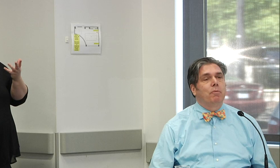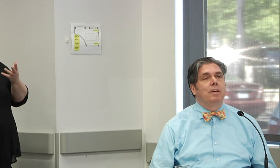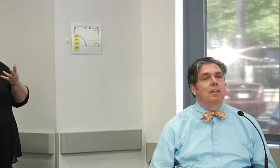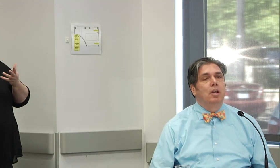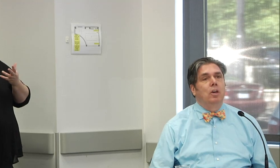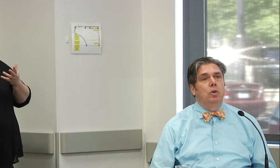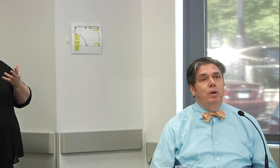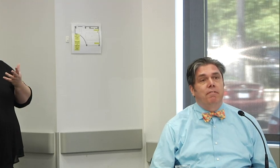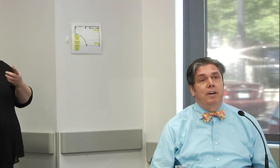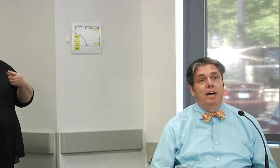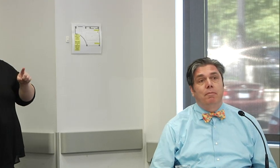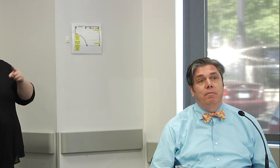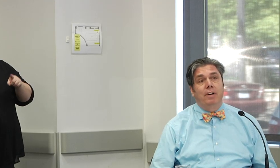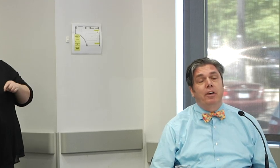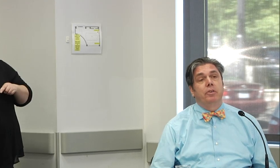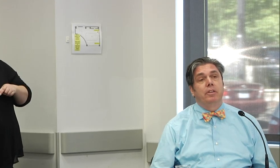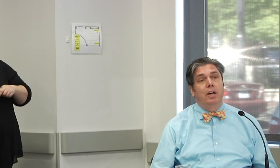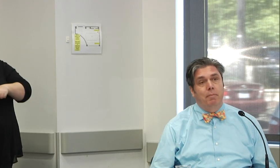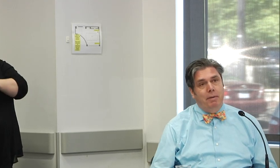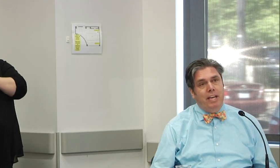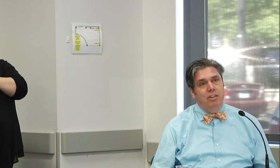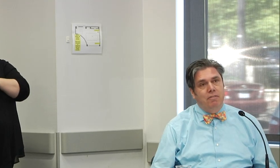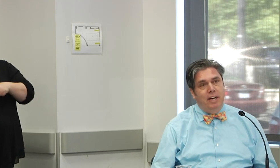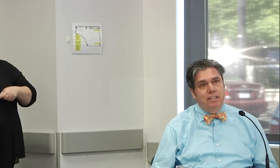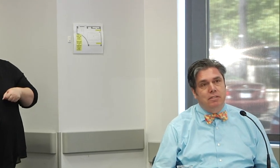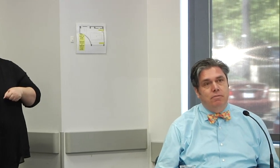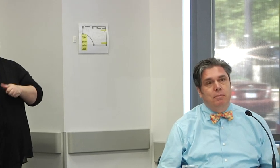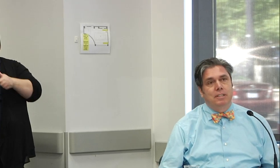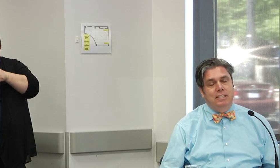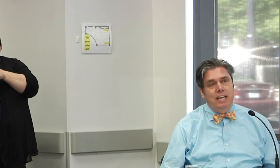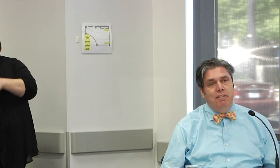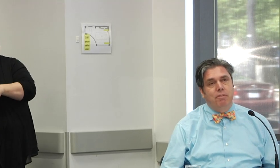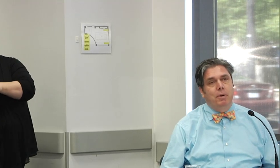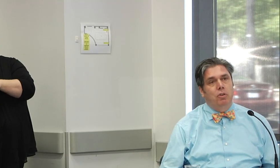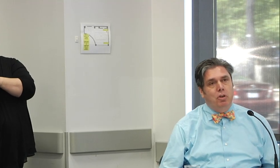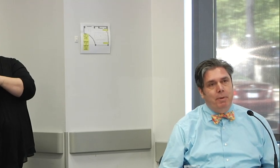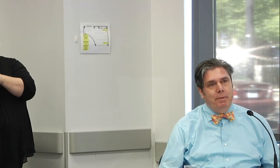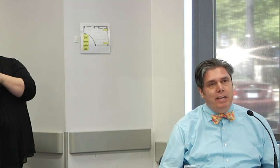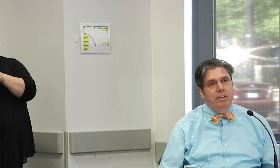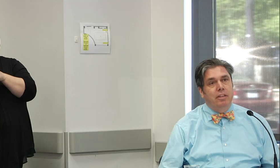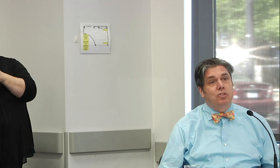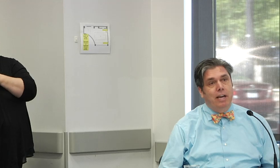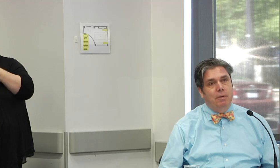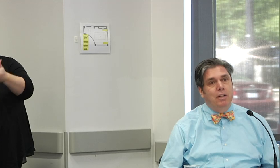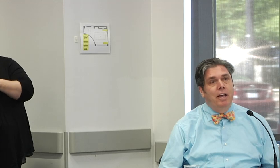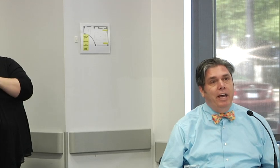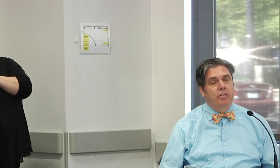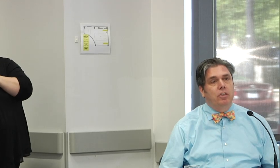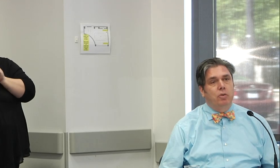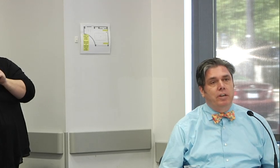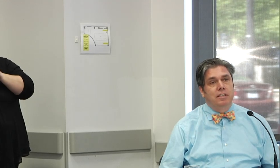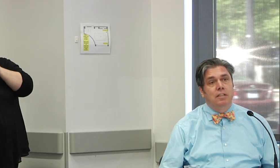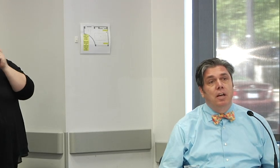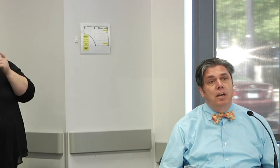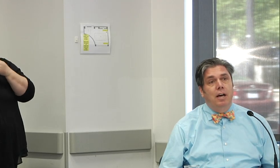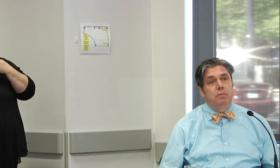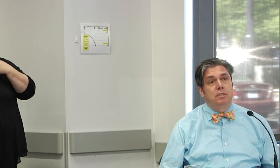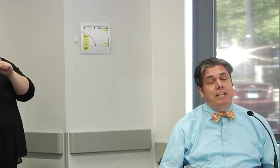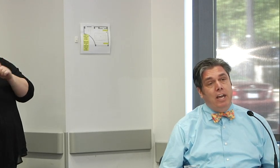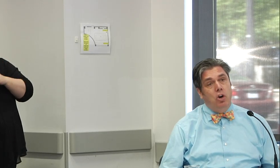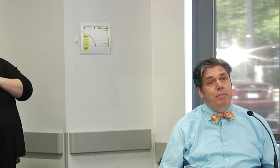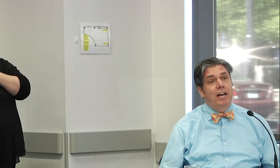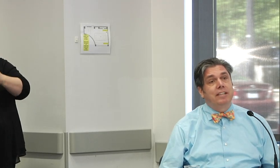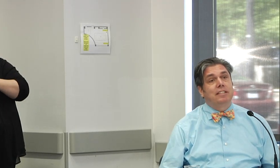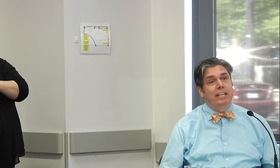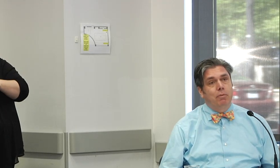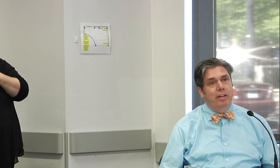with who have followed our public health advice from the state, from our local public health and tribal health authorities to stay home